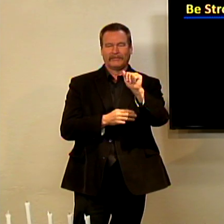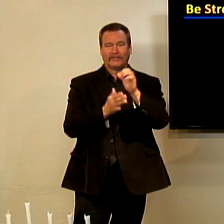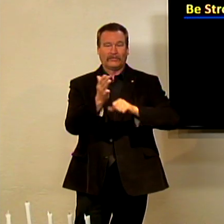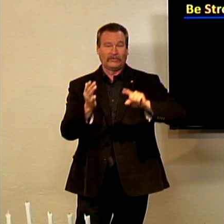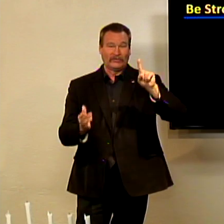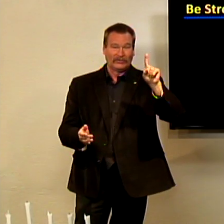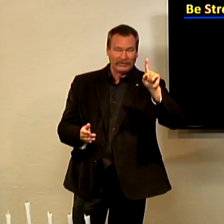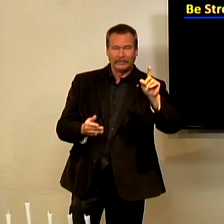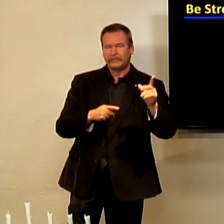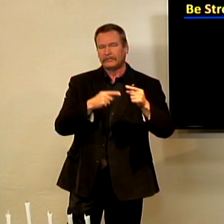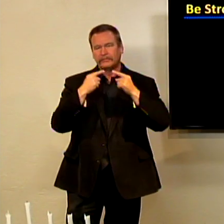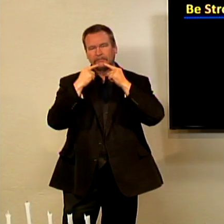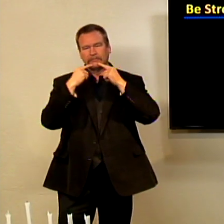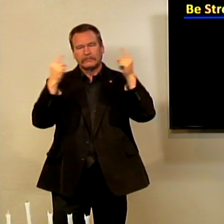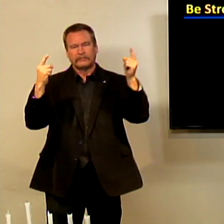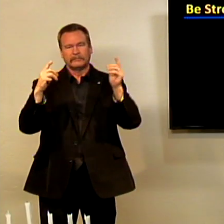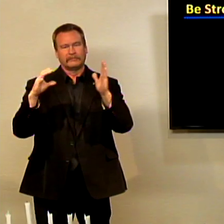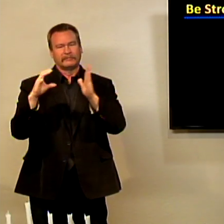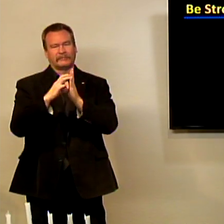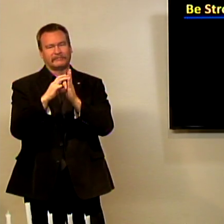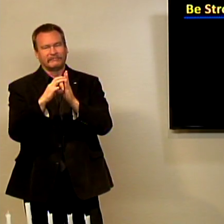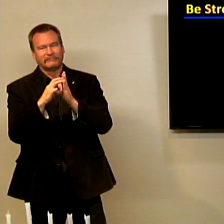I'm going to be talking about the book of Joshua.